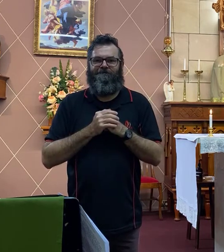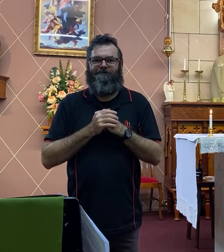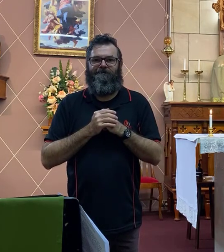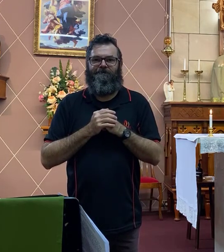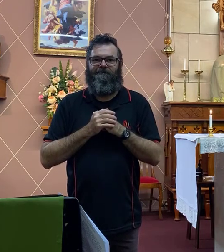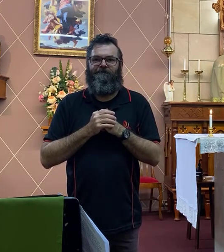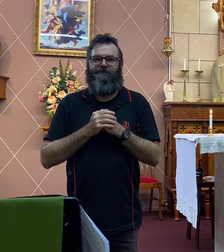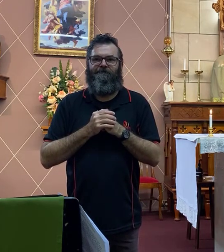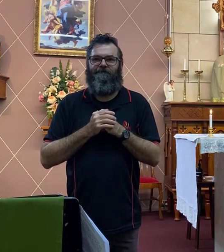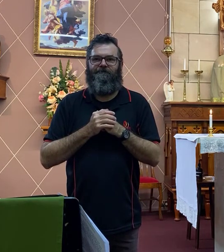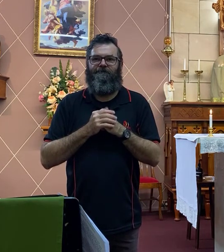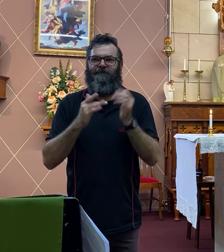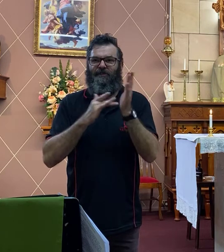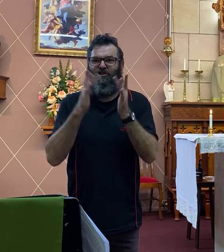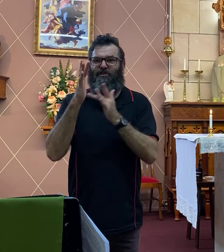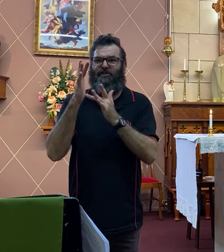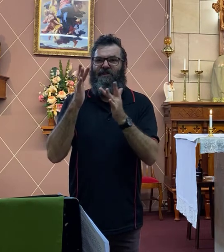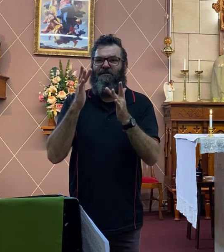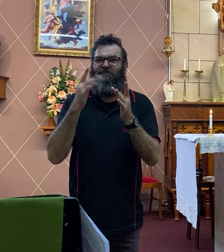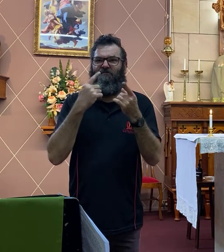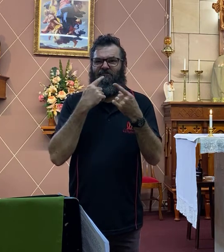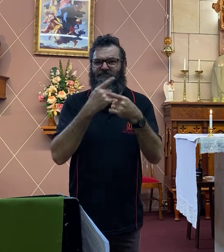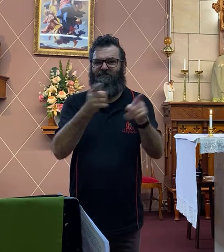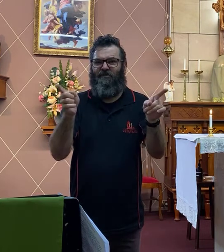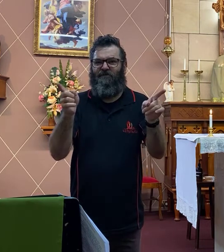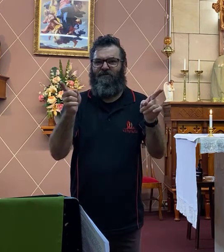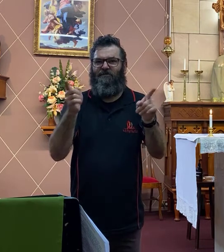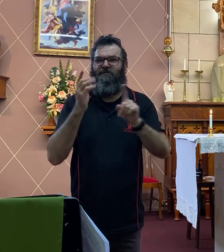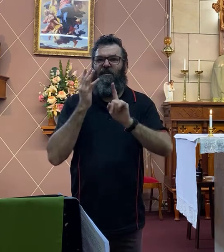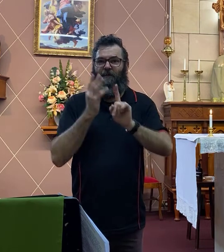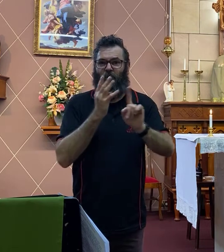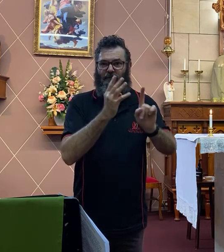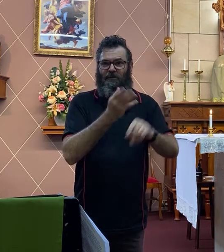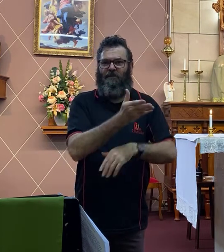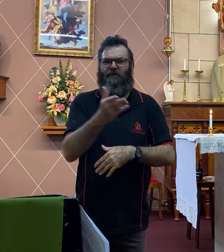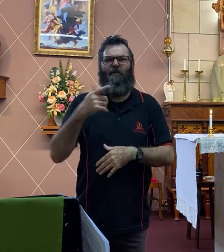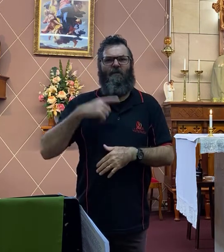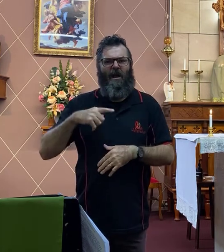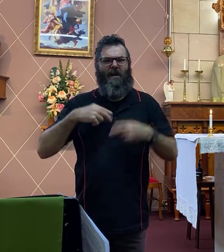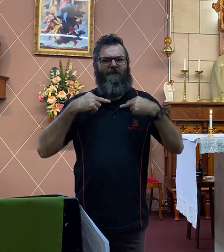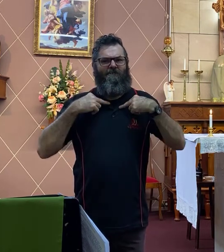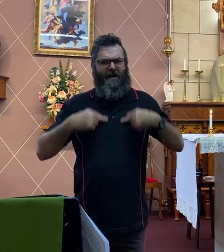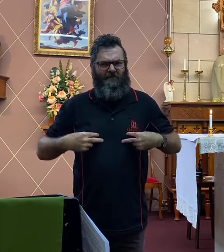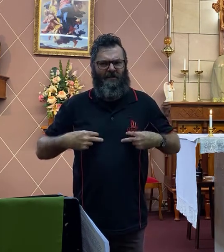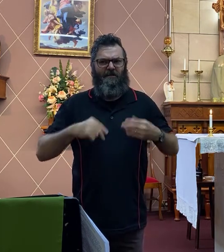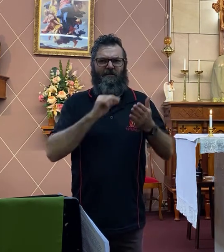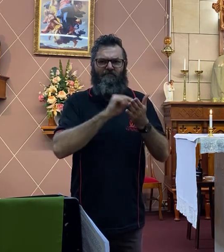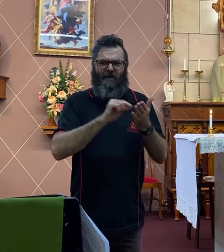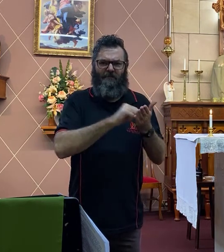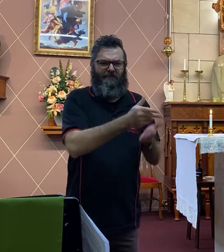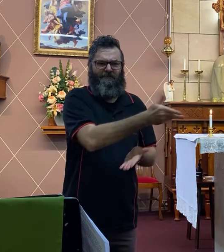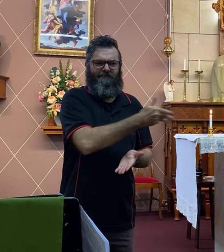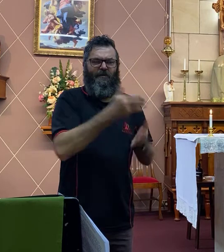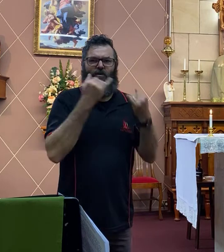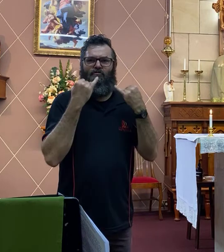Jesus told his apostles why the Pharisees and scribes were wrong. And then,